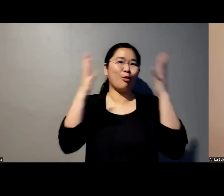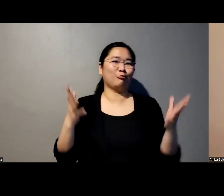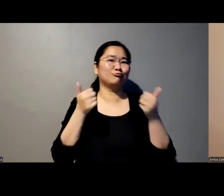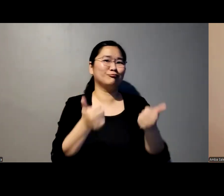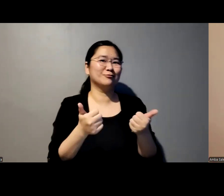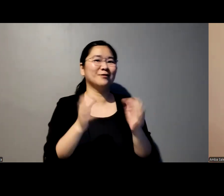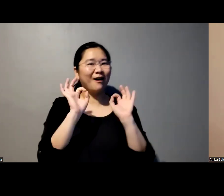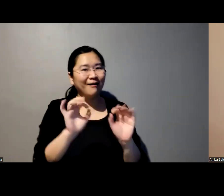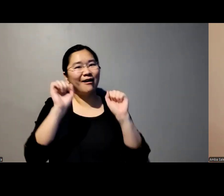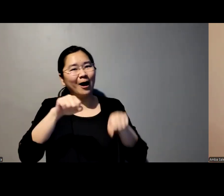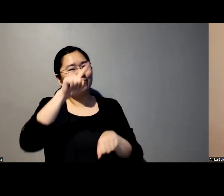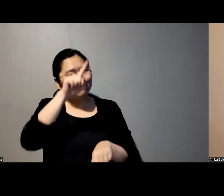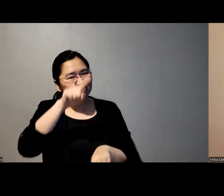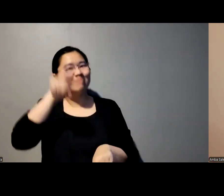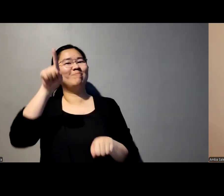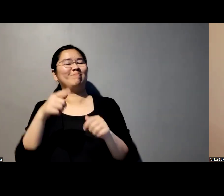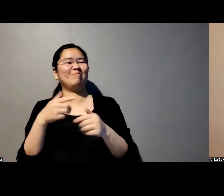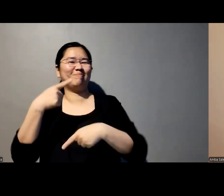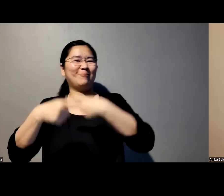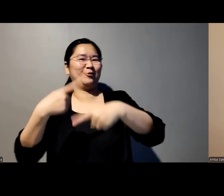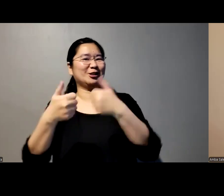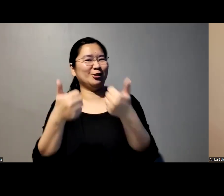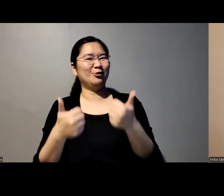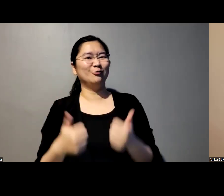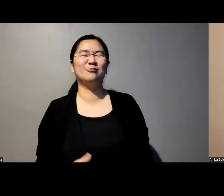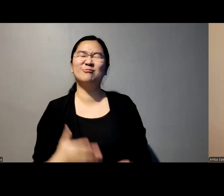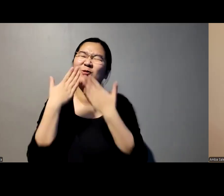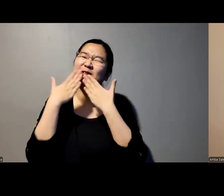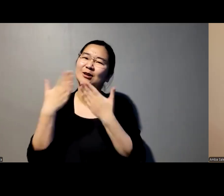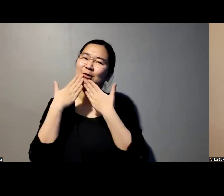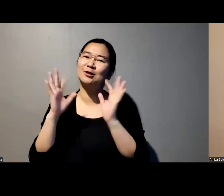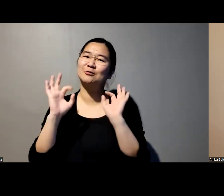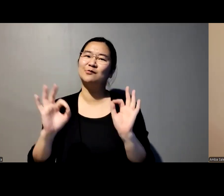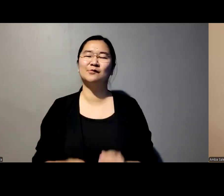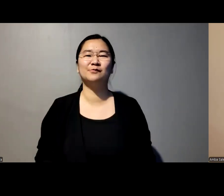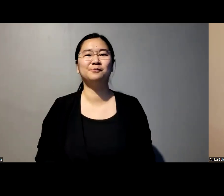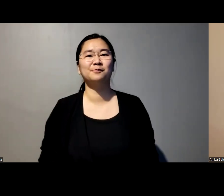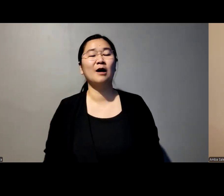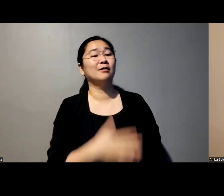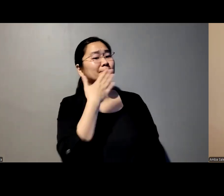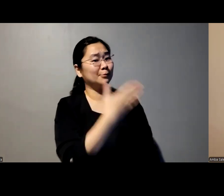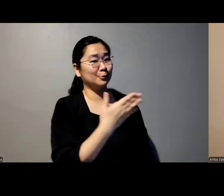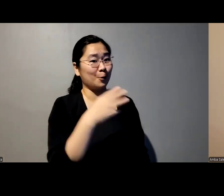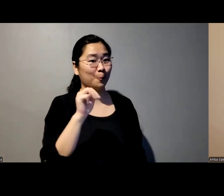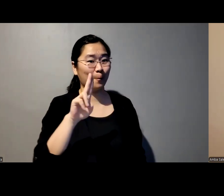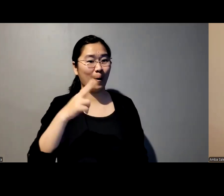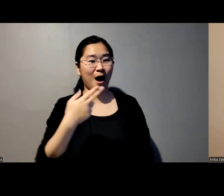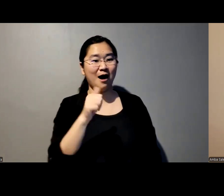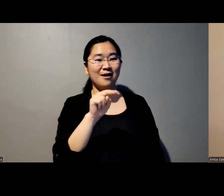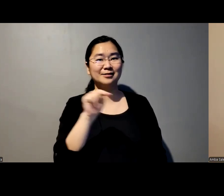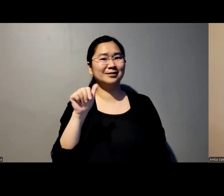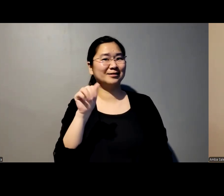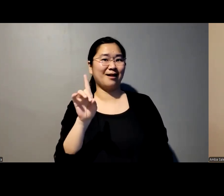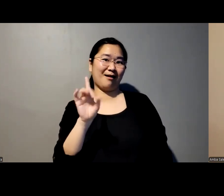the important tool that we have with us now, which is the Amman-Berlin Declaration, and indeed where we